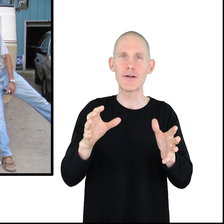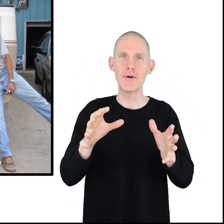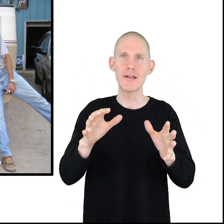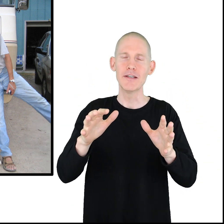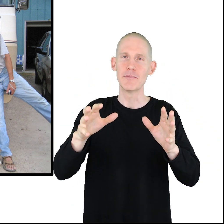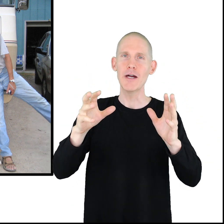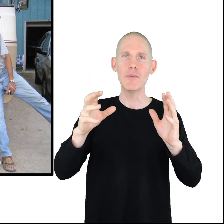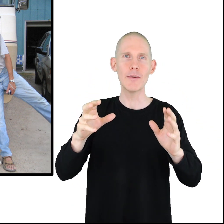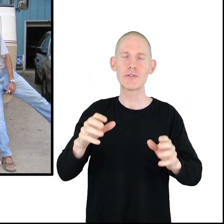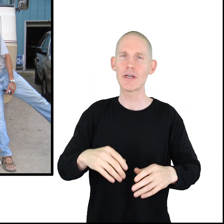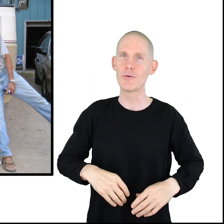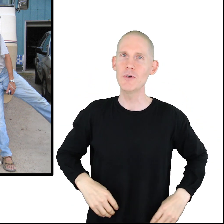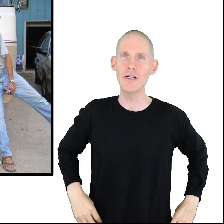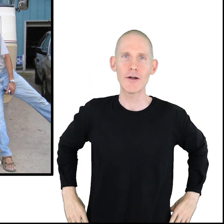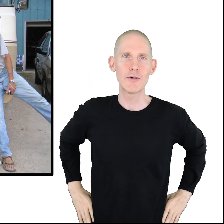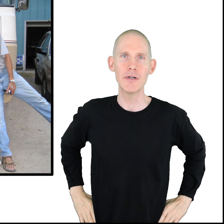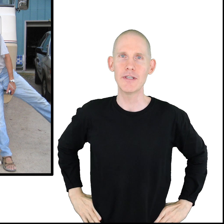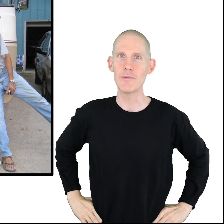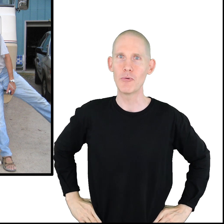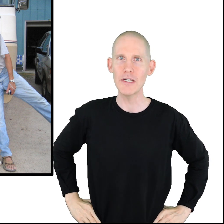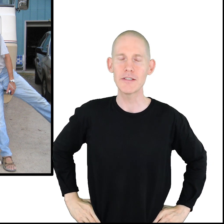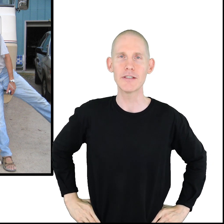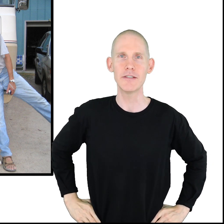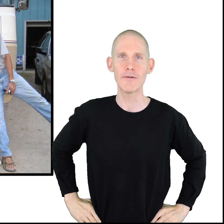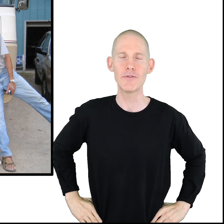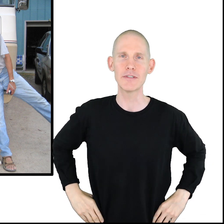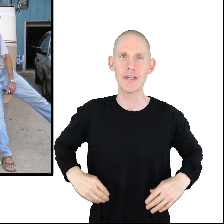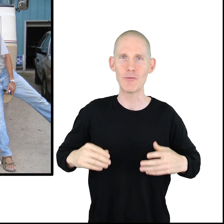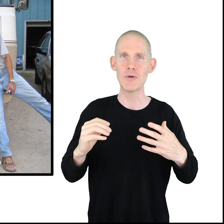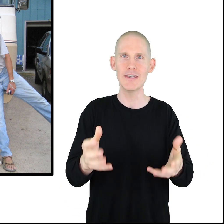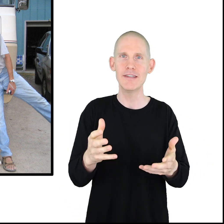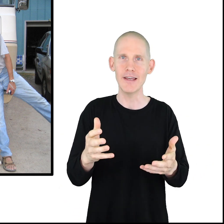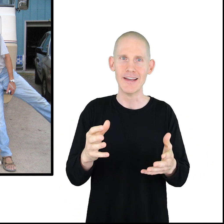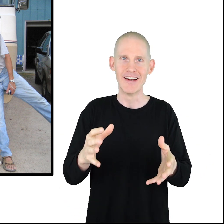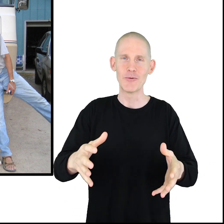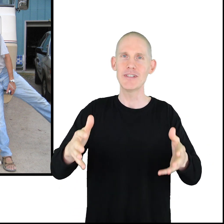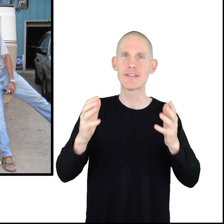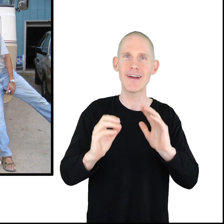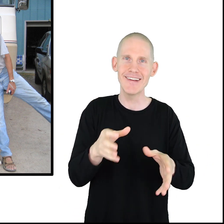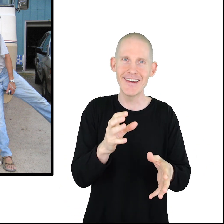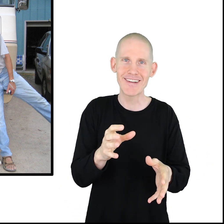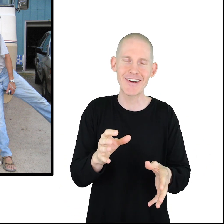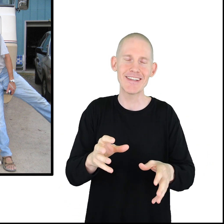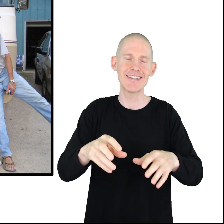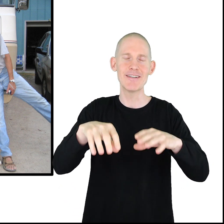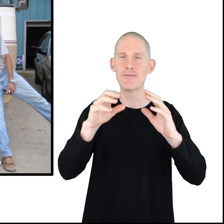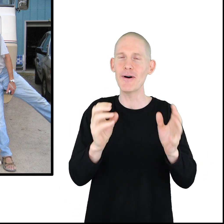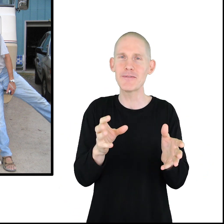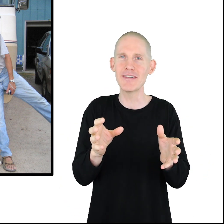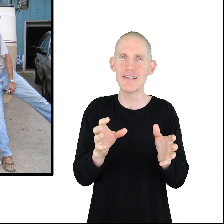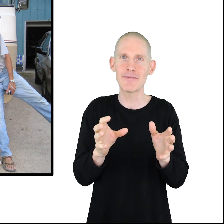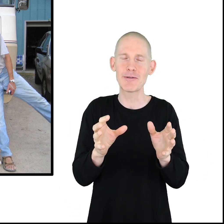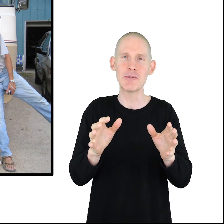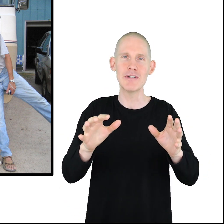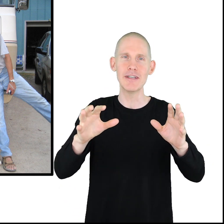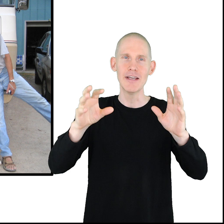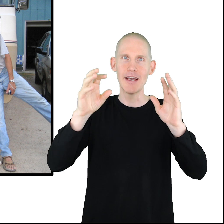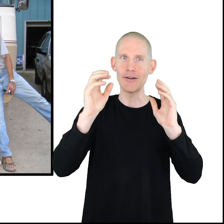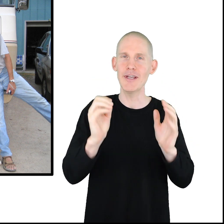when, my mom was like, we are going to embrace this deafness. And we did. We signed like crazy, involved in the deaf community, our deaf